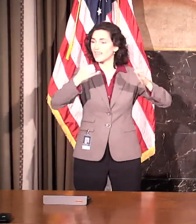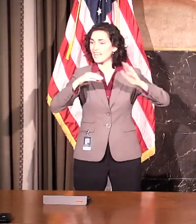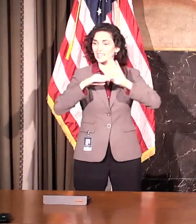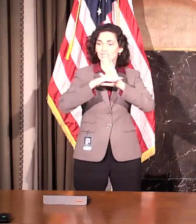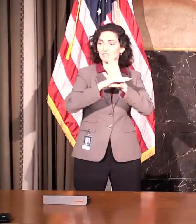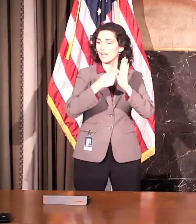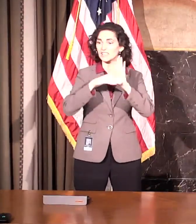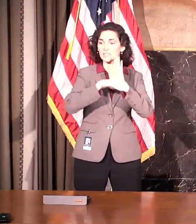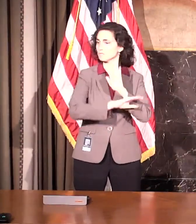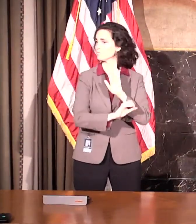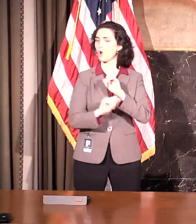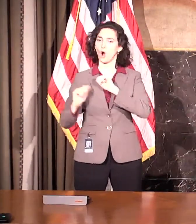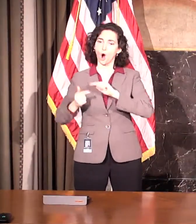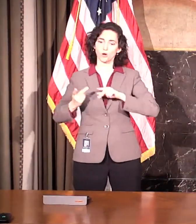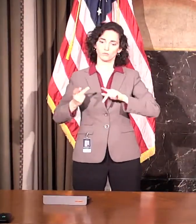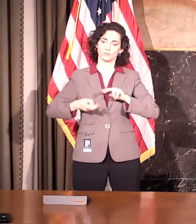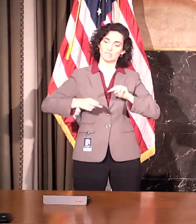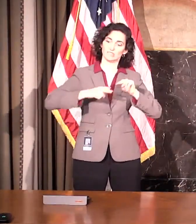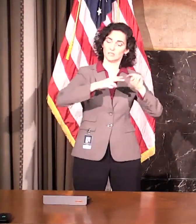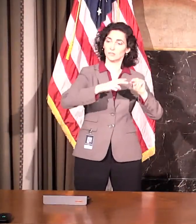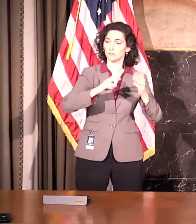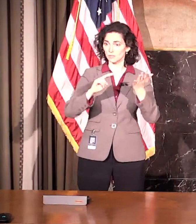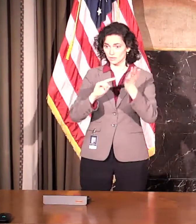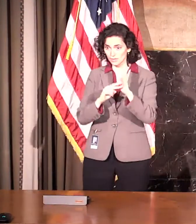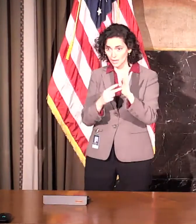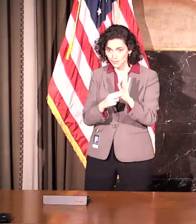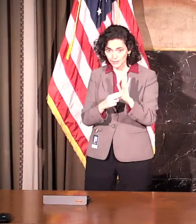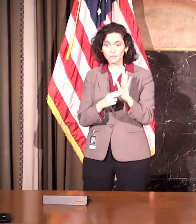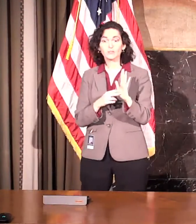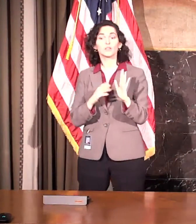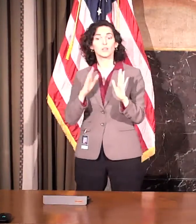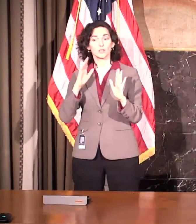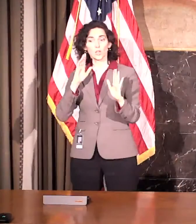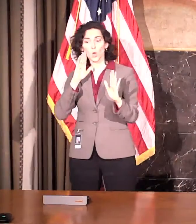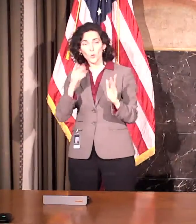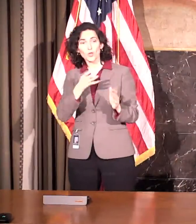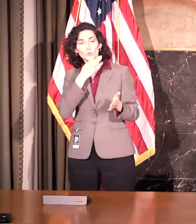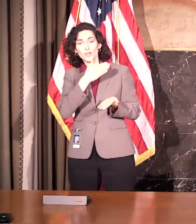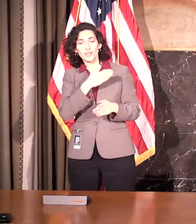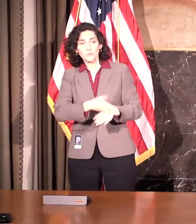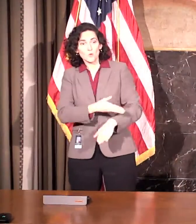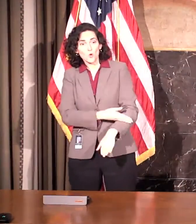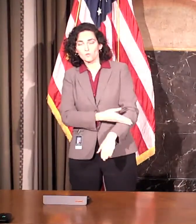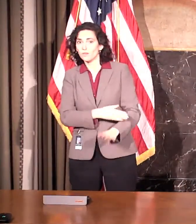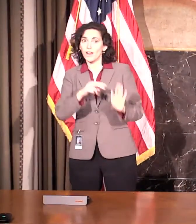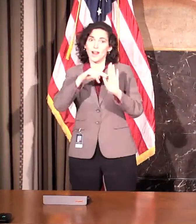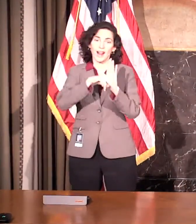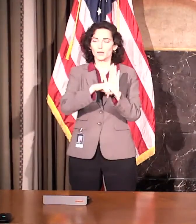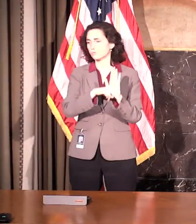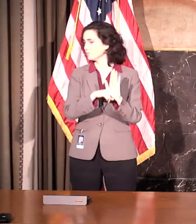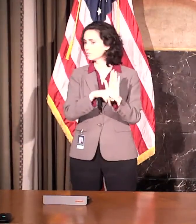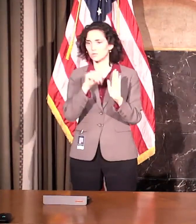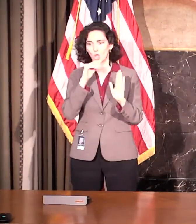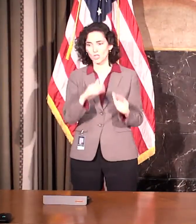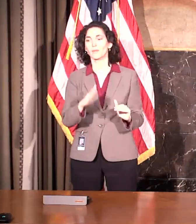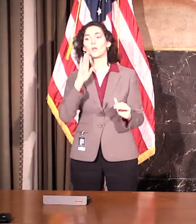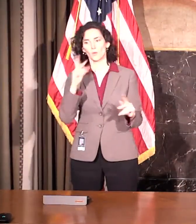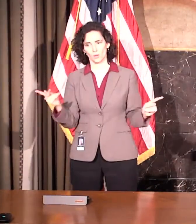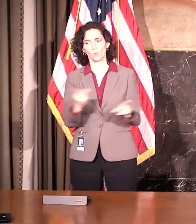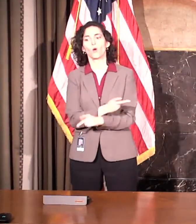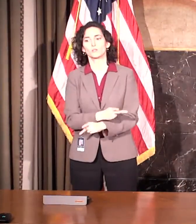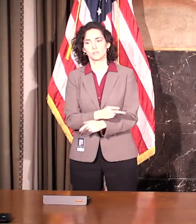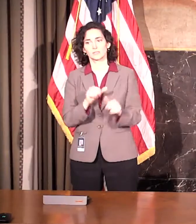better before it gets worse. There's a couple improvements to the dashboard I wanted to let people know